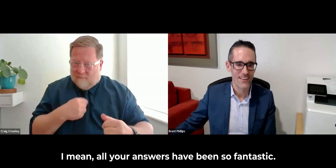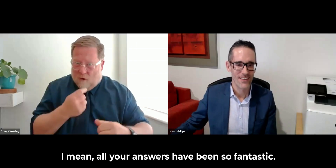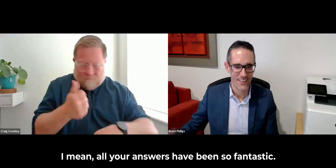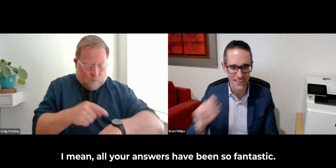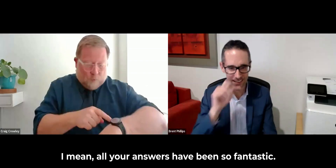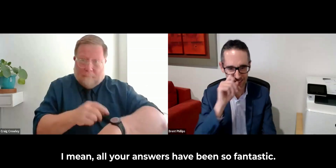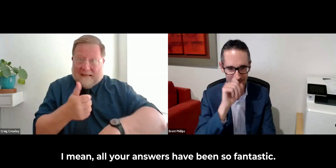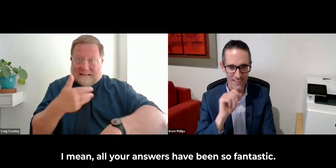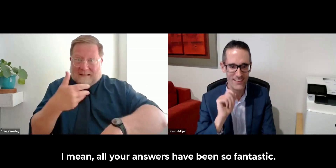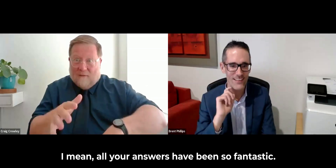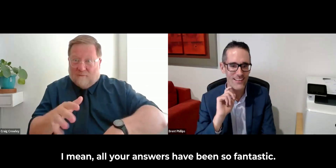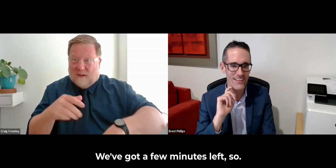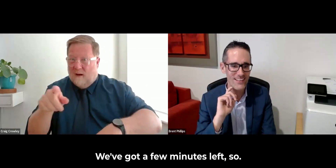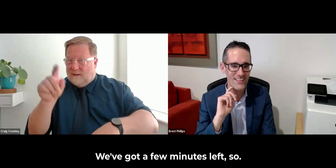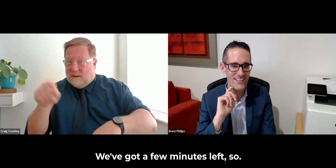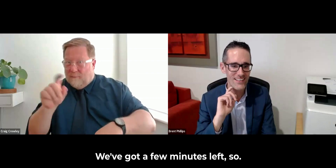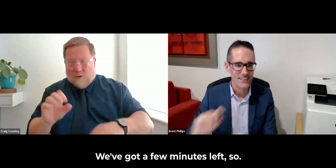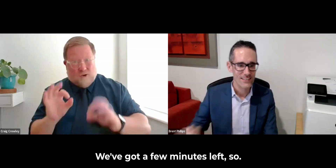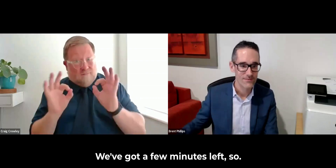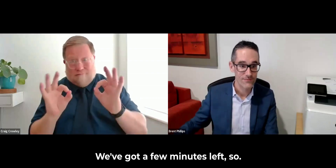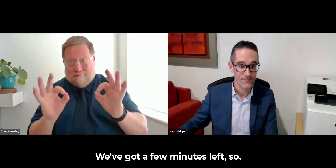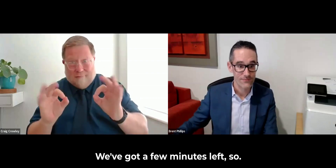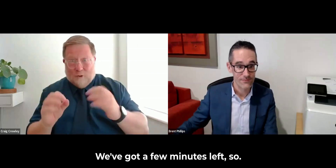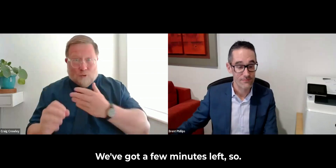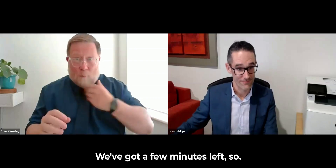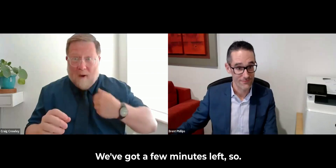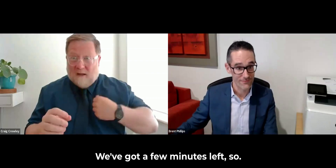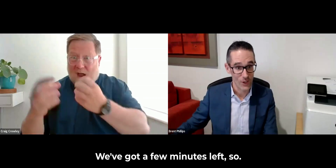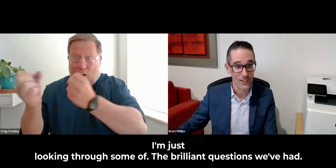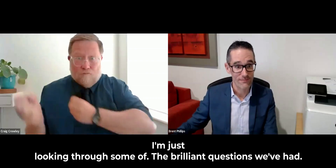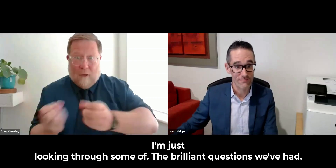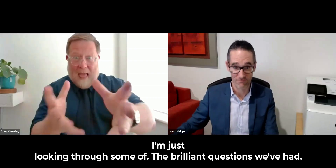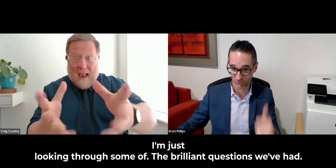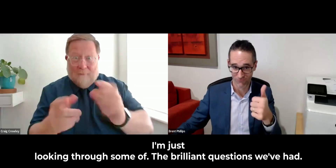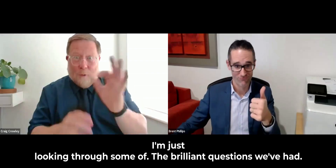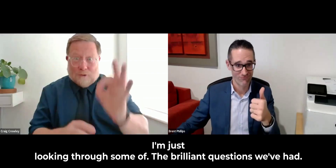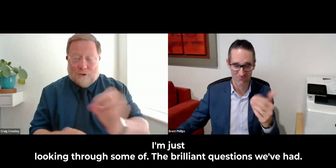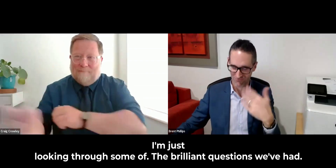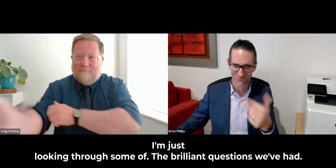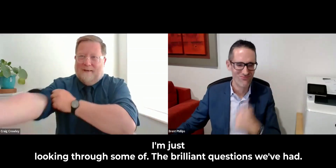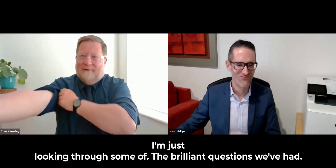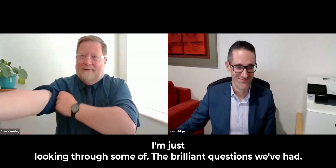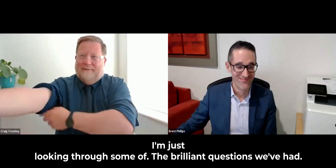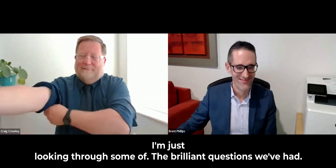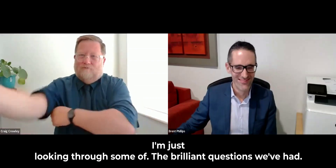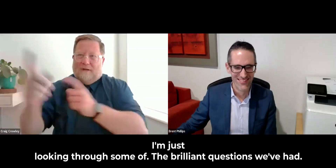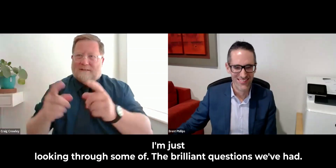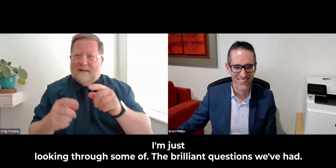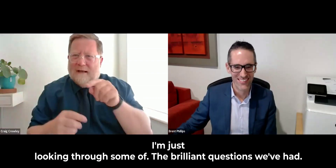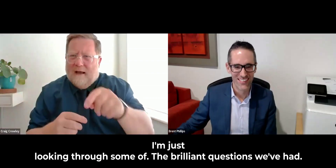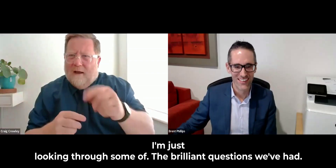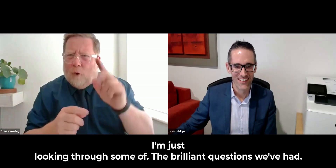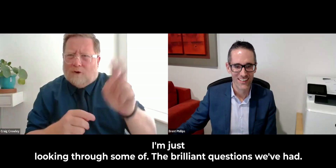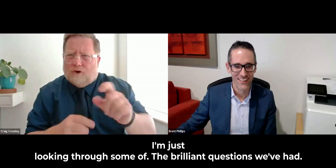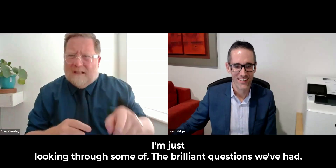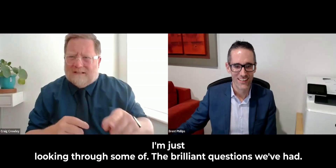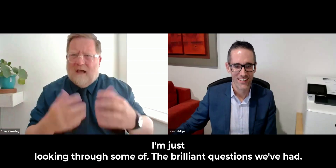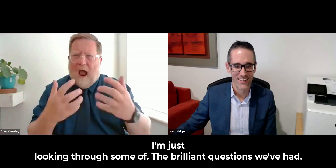been so fantastic. We've got a few minutes left, so I'm just looking through some of the brilliant questions we've